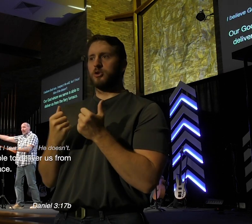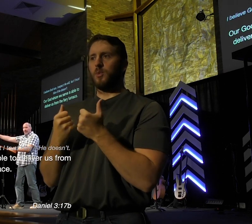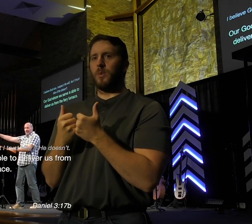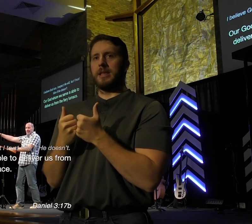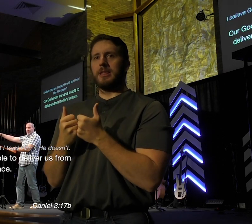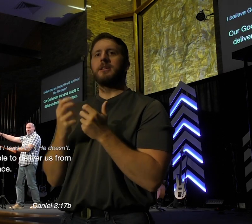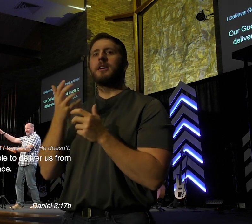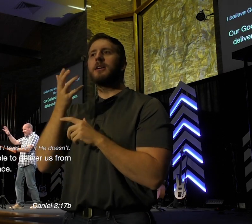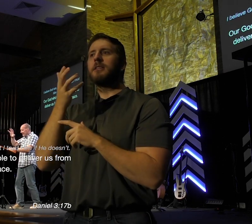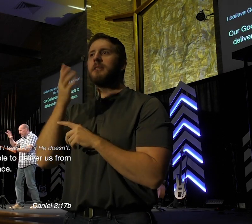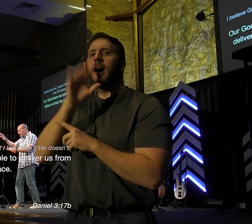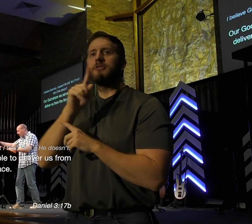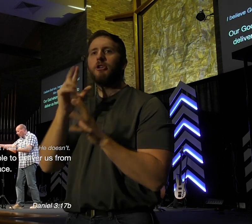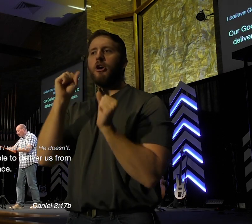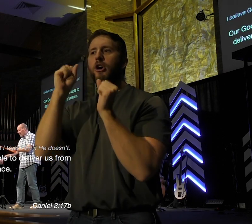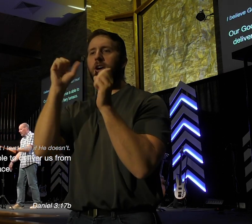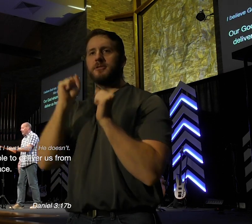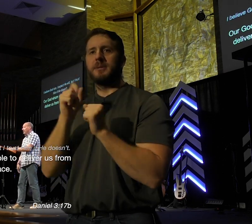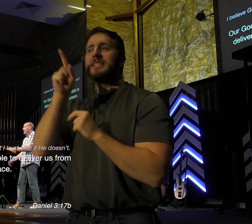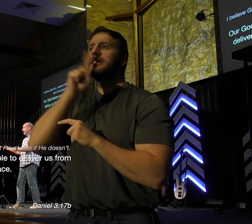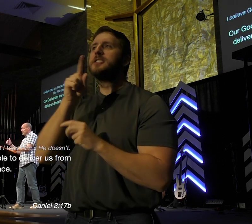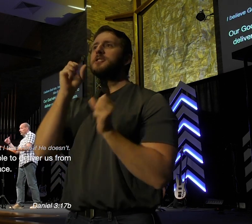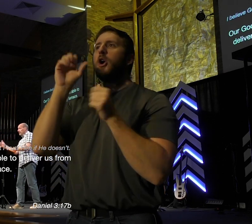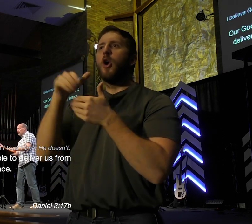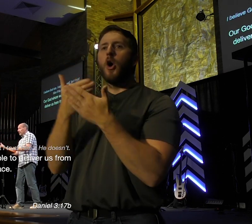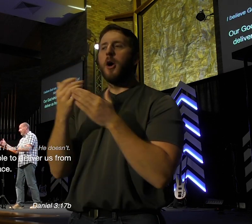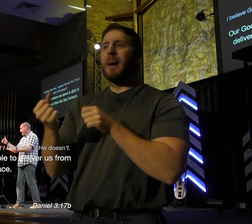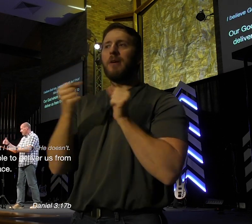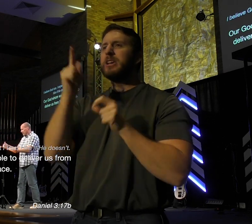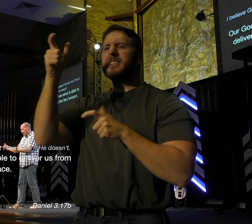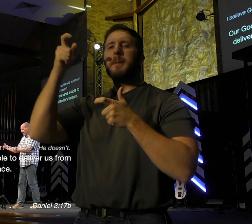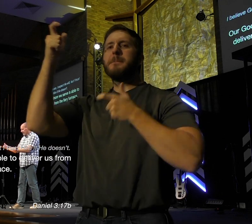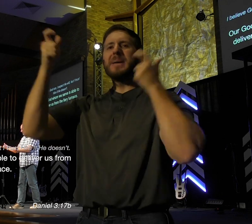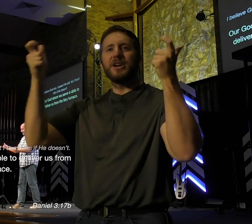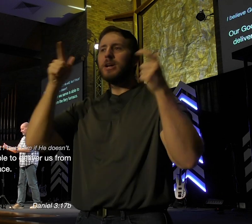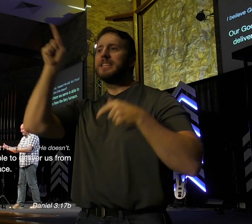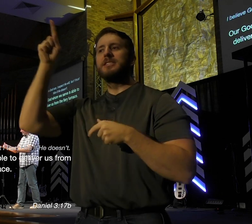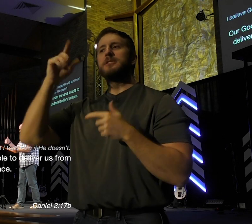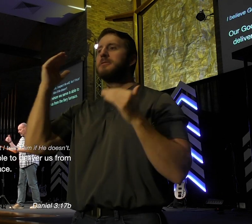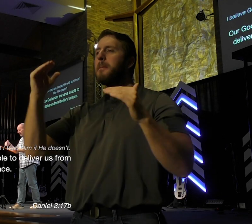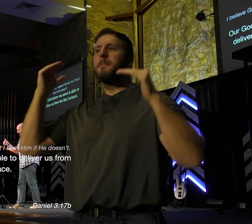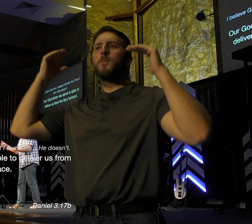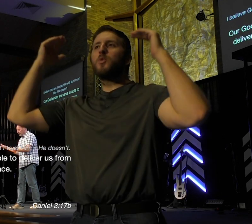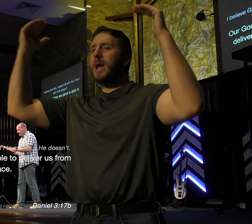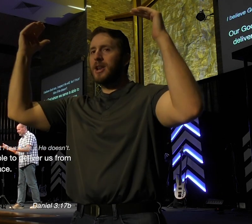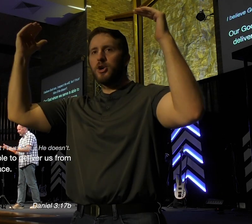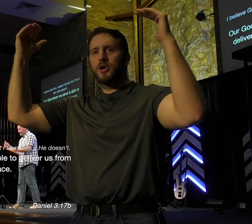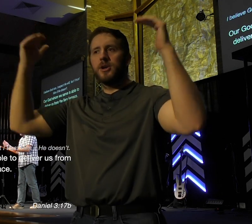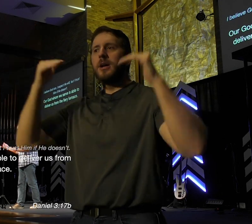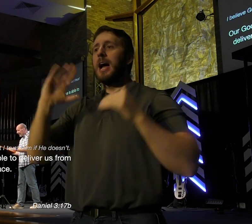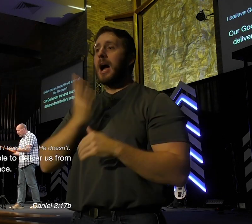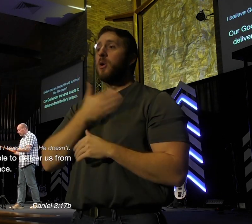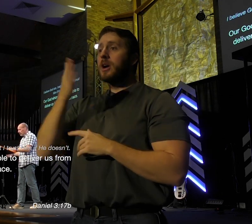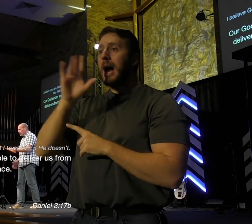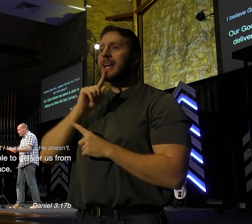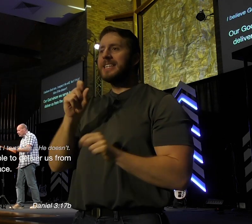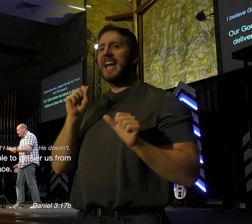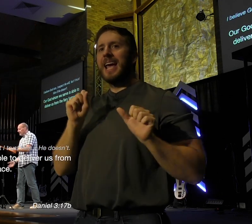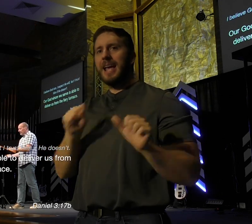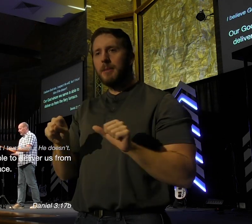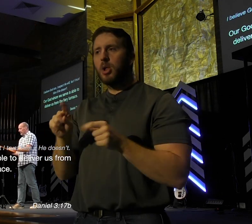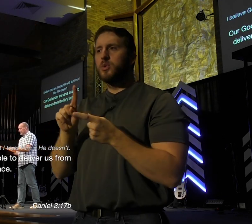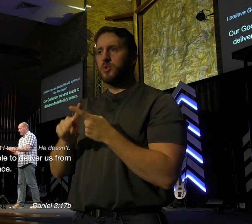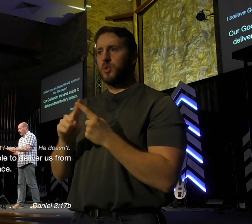God is awesome and he is all powerful. He's bigger and he's greater. Our God whom we serve is able